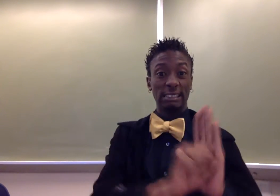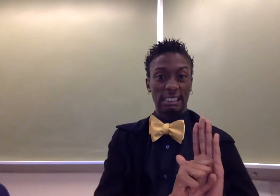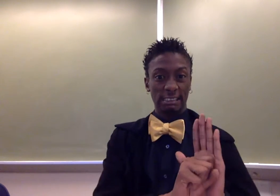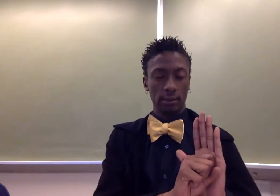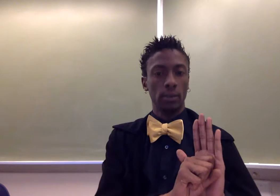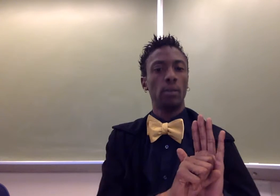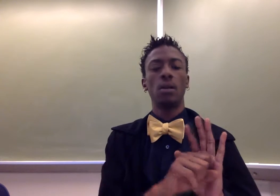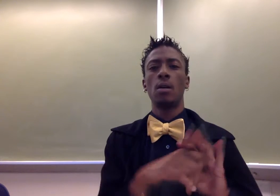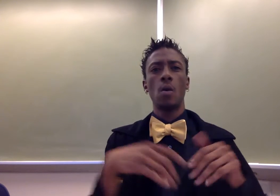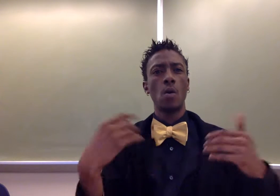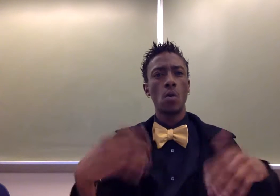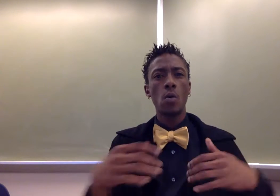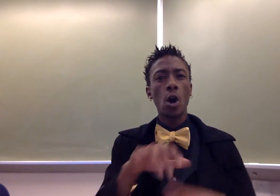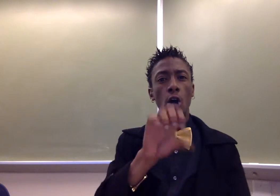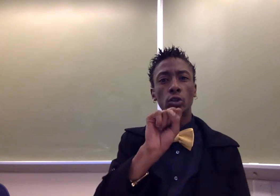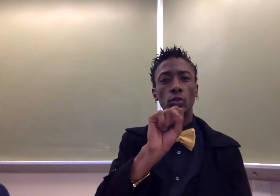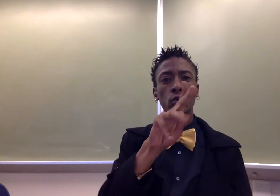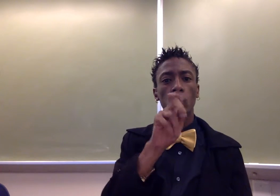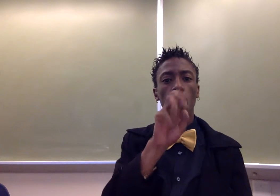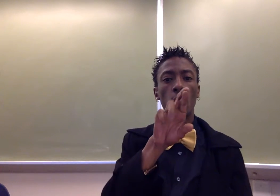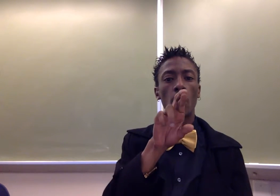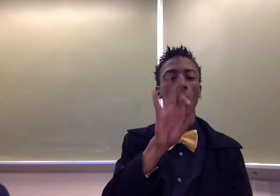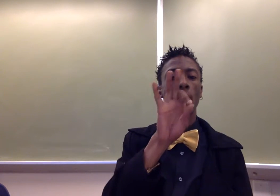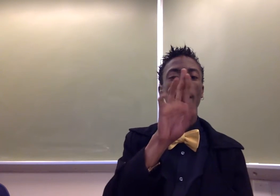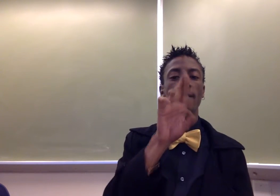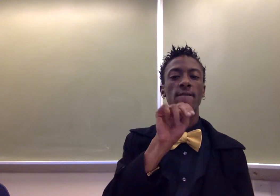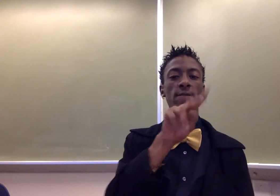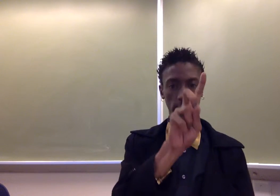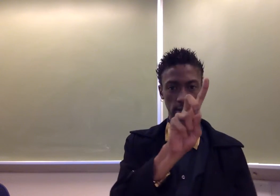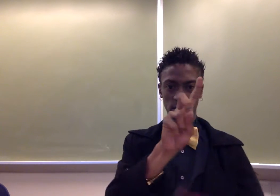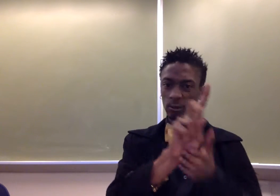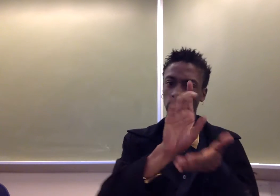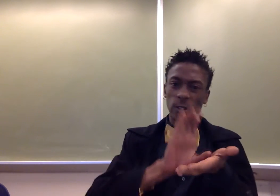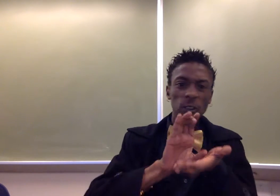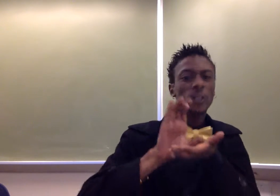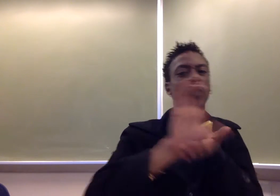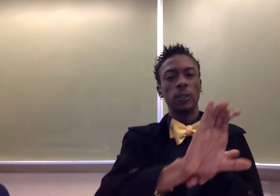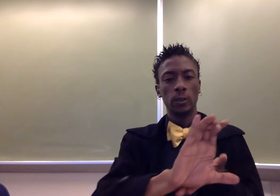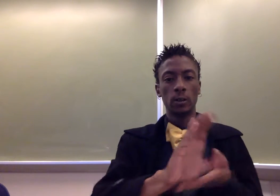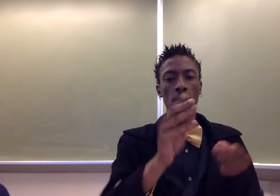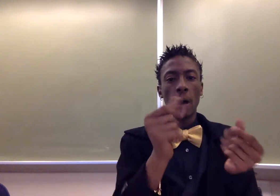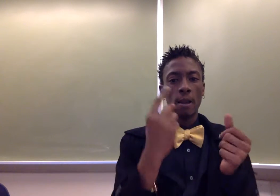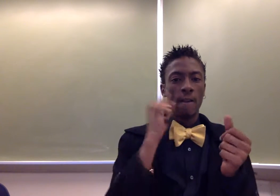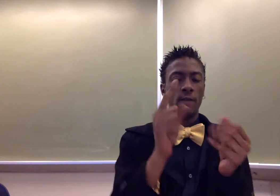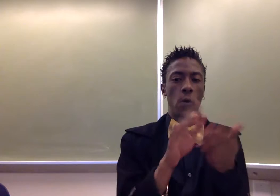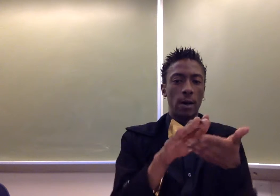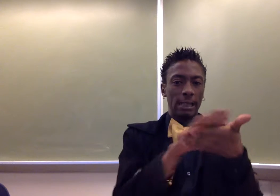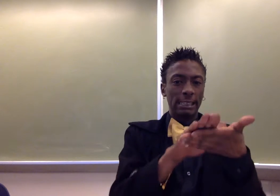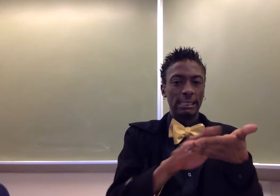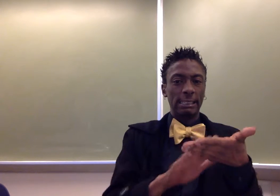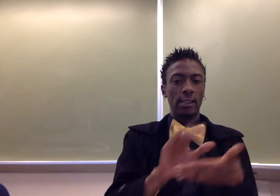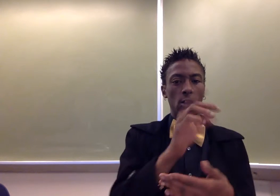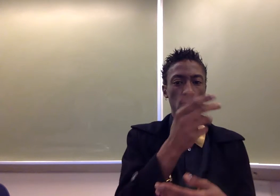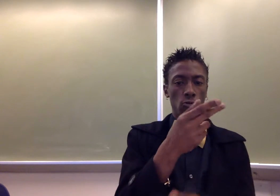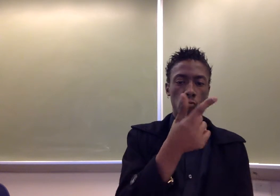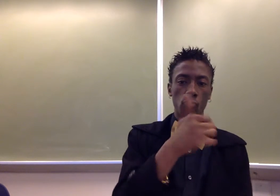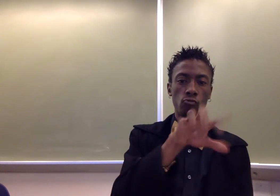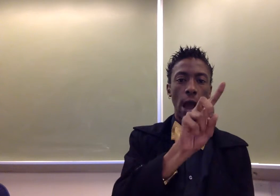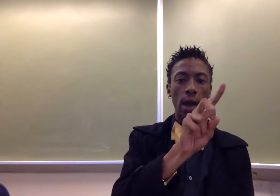Superfund in the United States in terms of cleaning up the water, the groundwater, as secondary to Hansford, and what